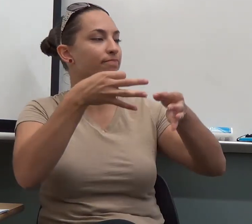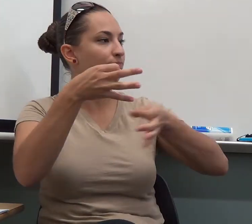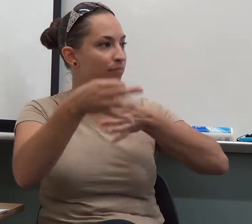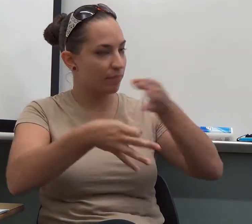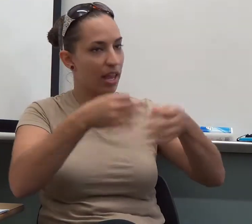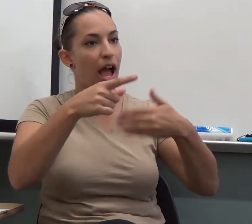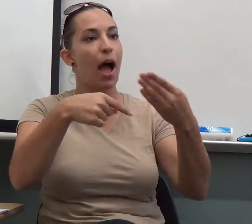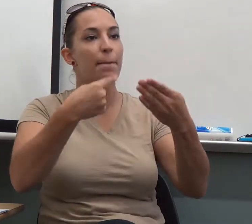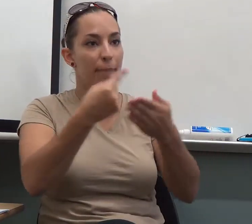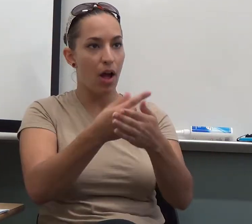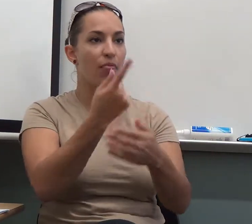about the subject.